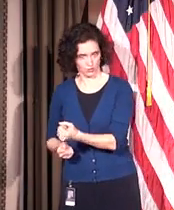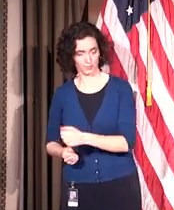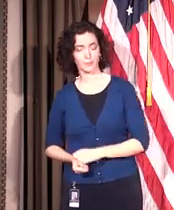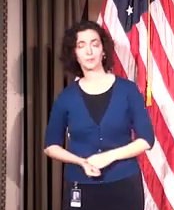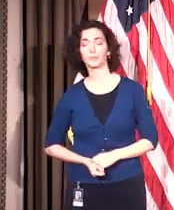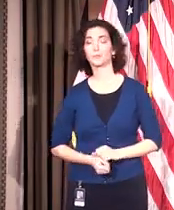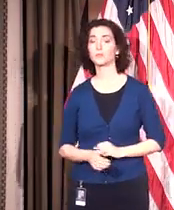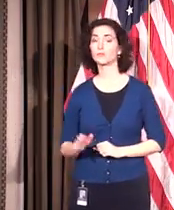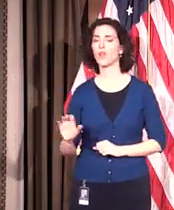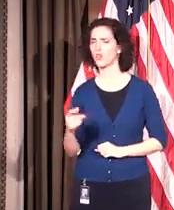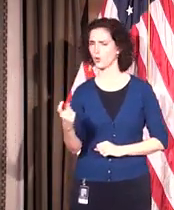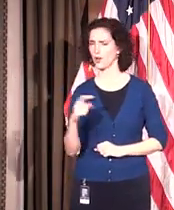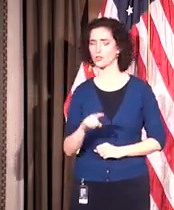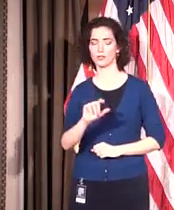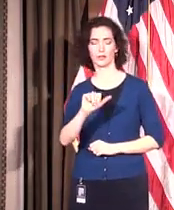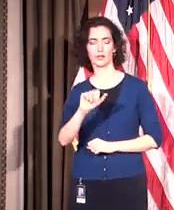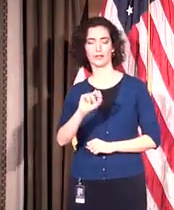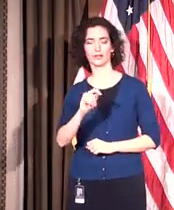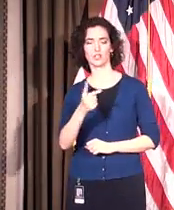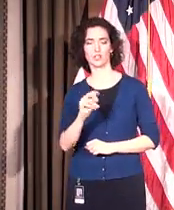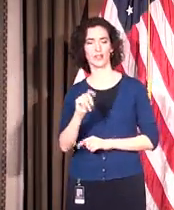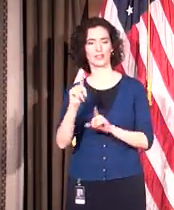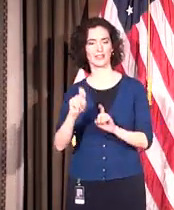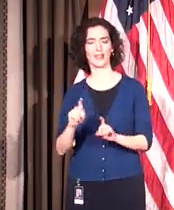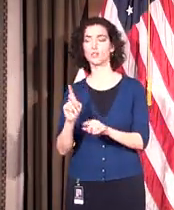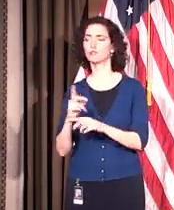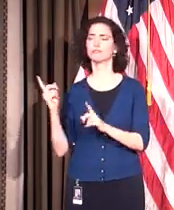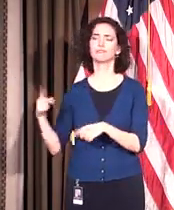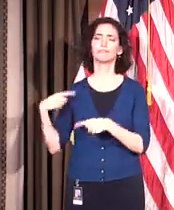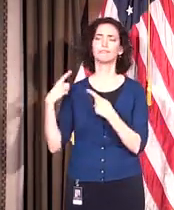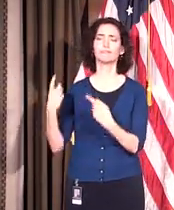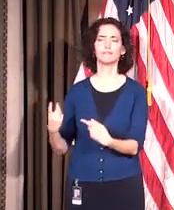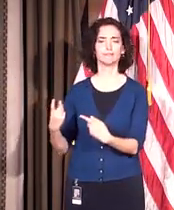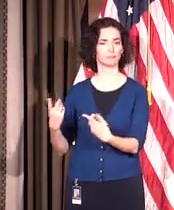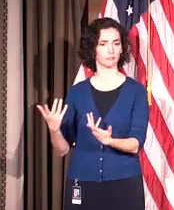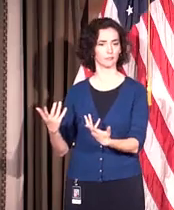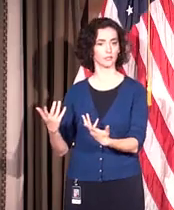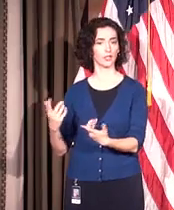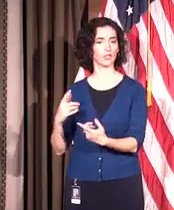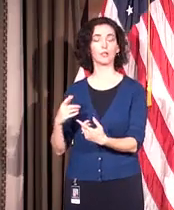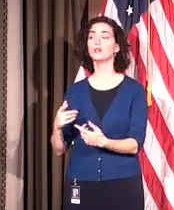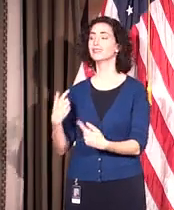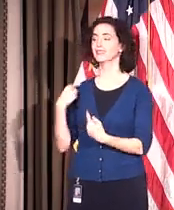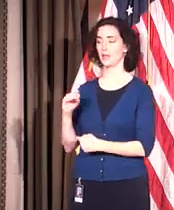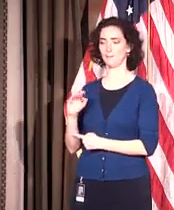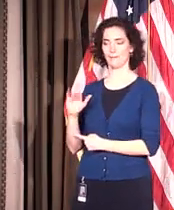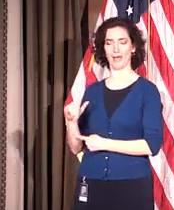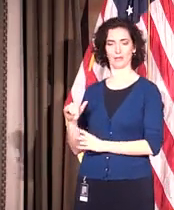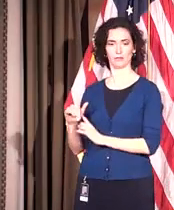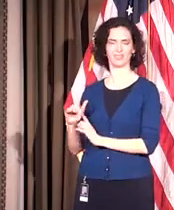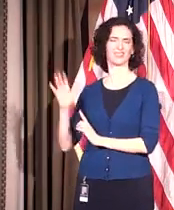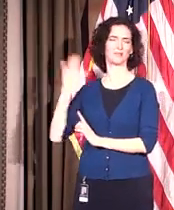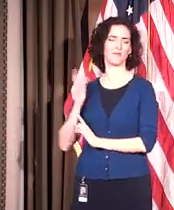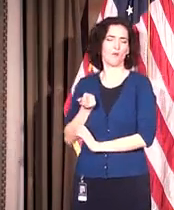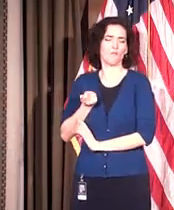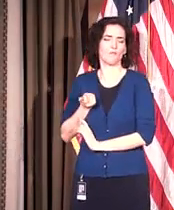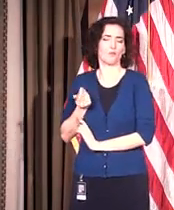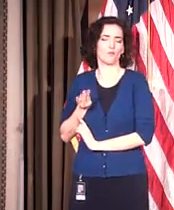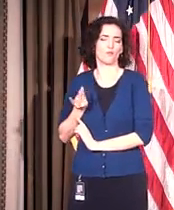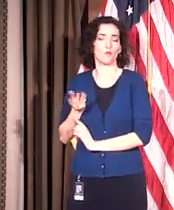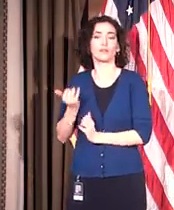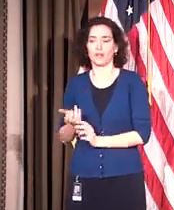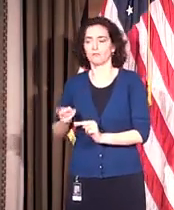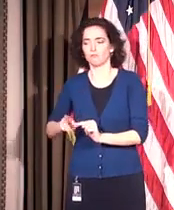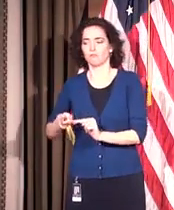antigen tests, and why incorporate them now? We've been using them really since May, but in small numbers back then, in increasing numbers